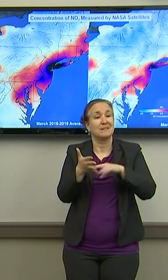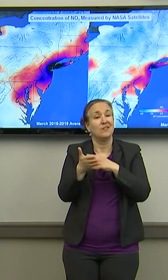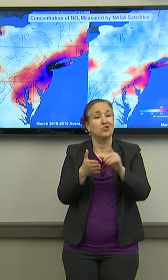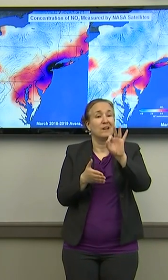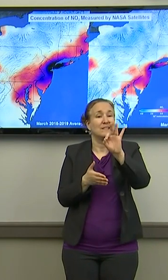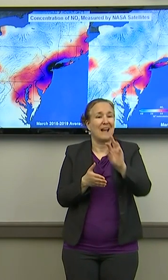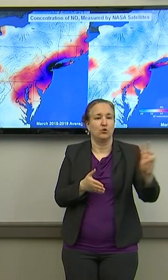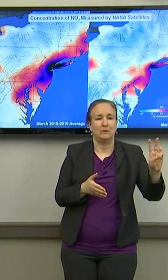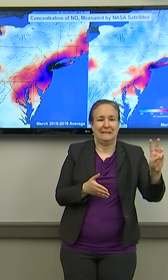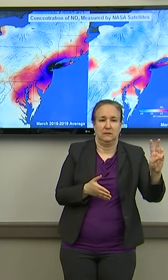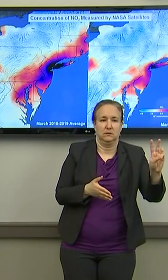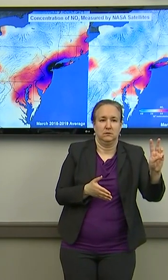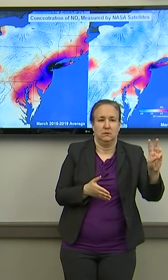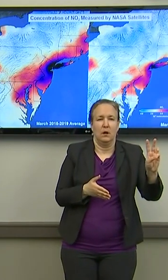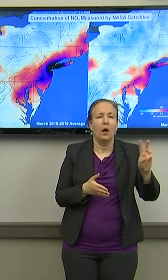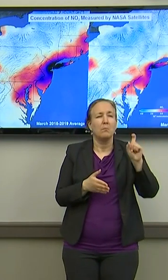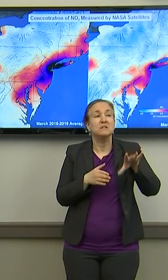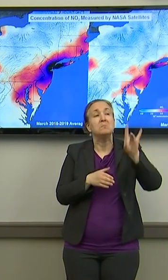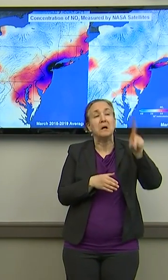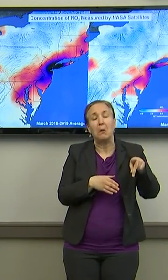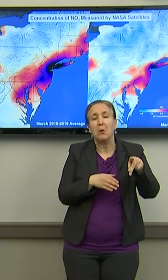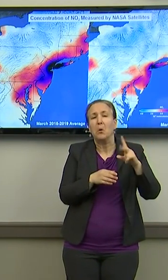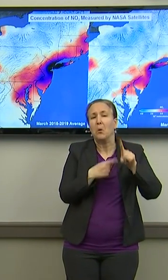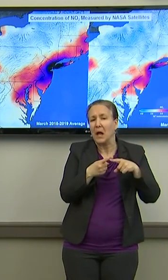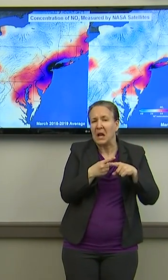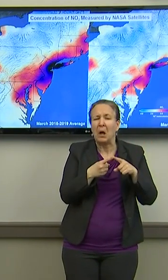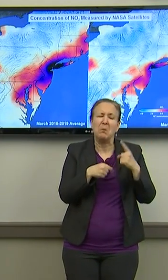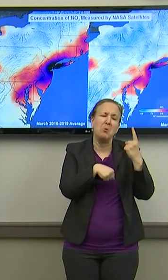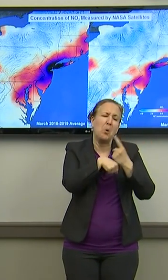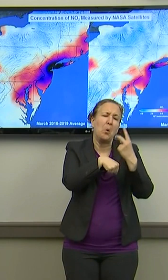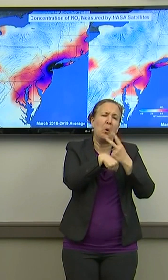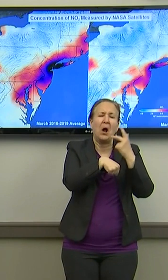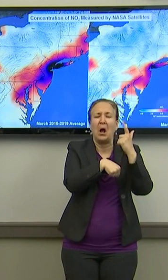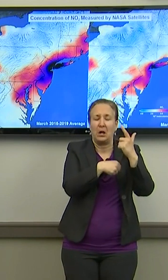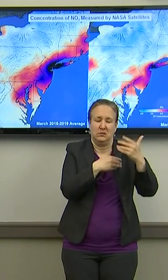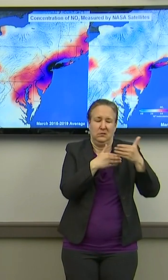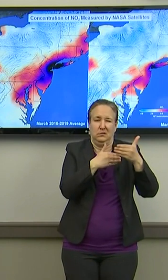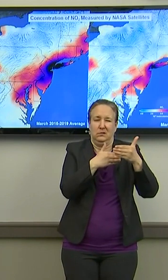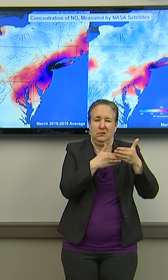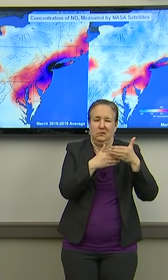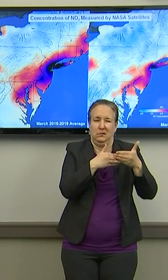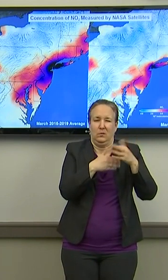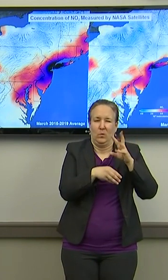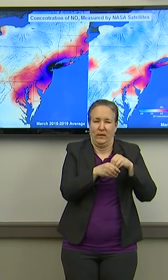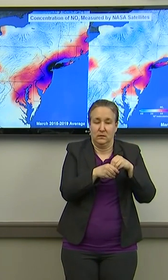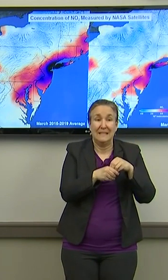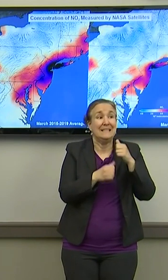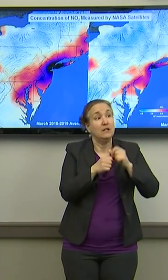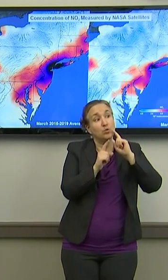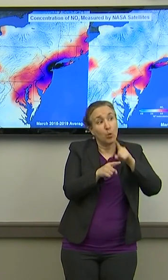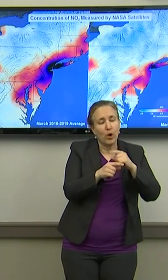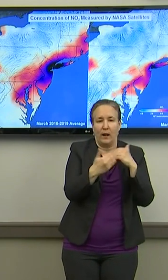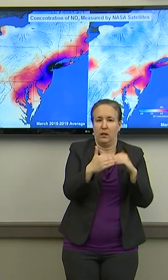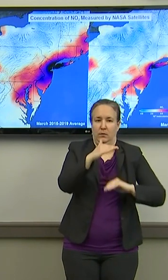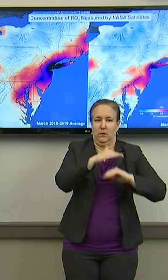a.m. to 6 p.m. within a few days of the order placement. There's a limit of 6 bottles per order, and only credit cards